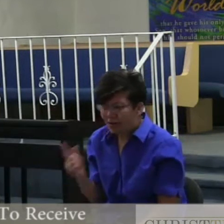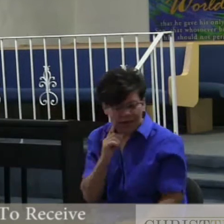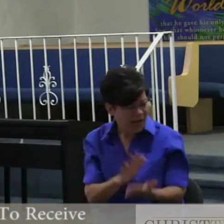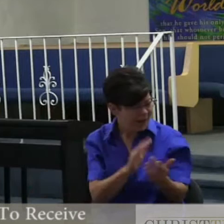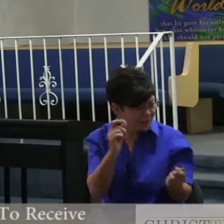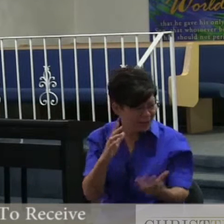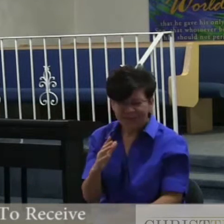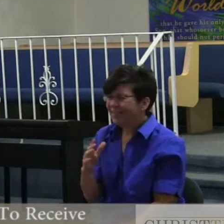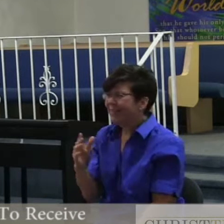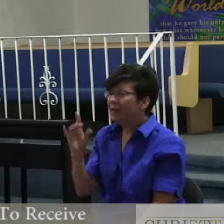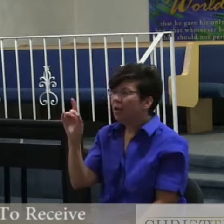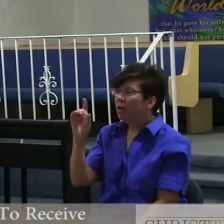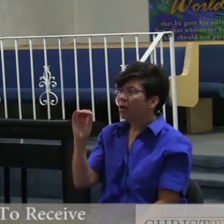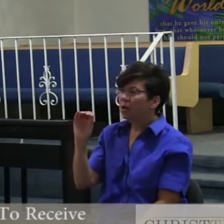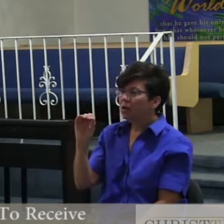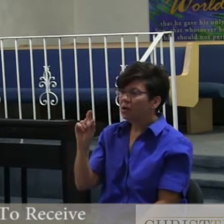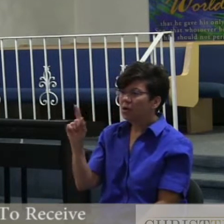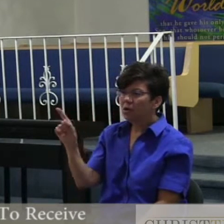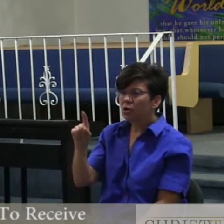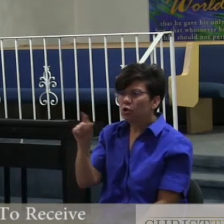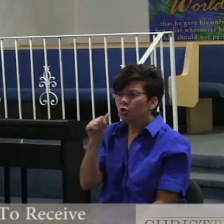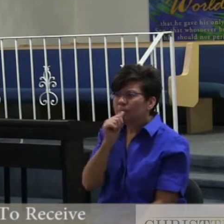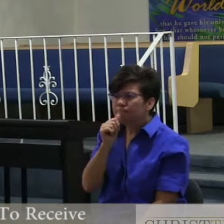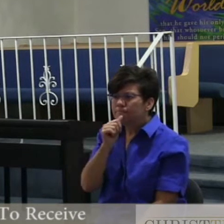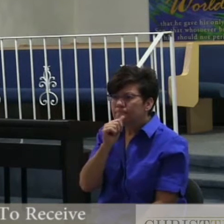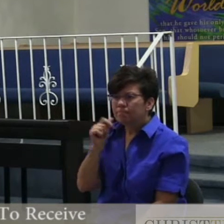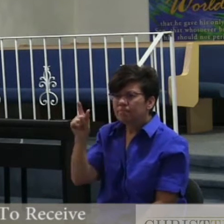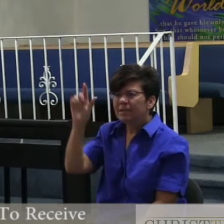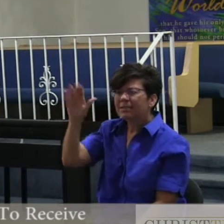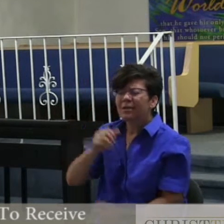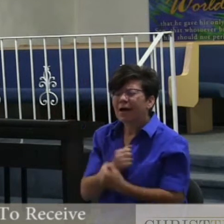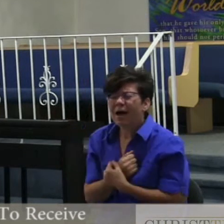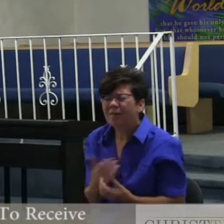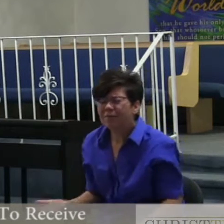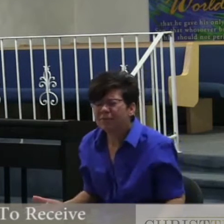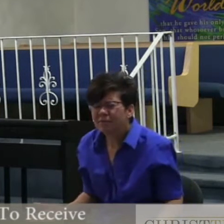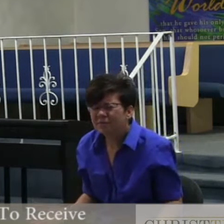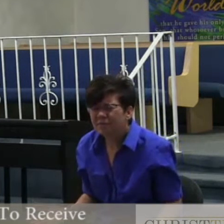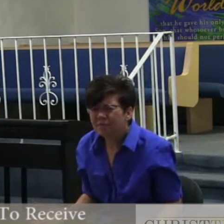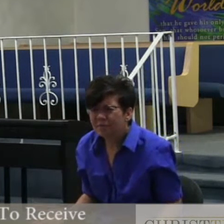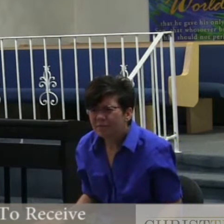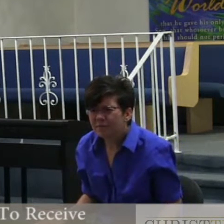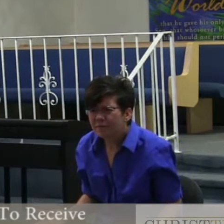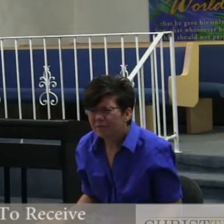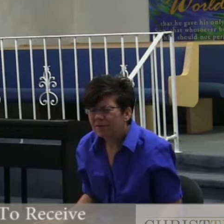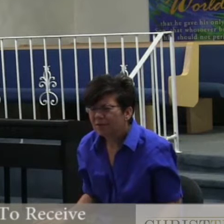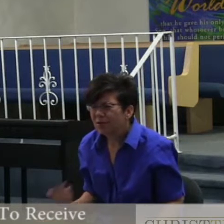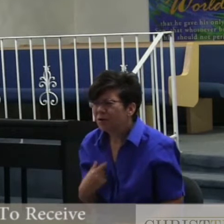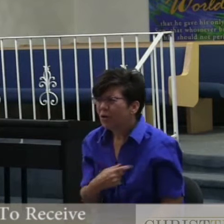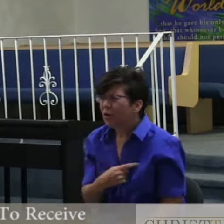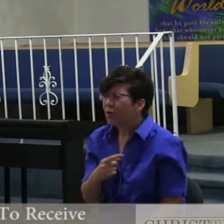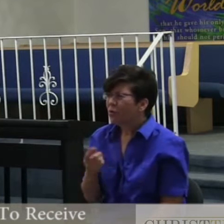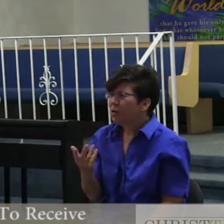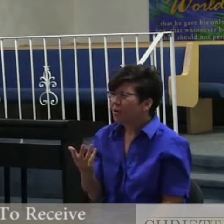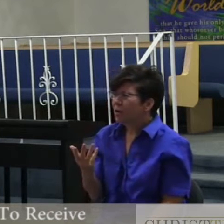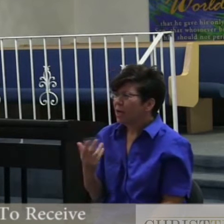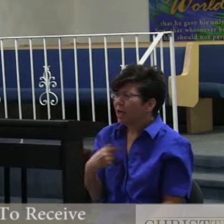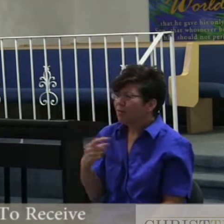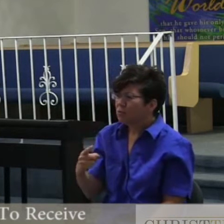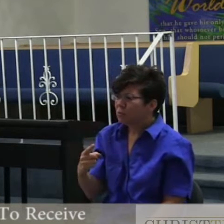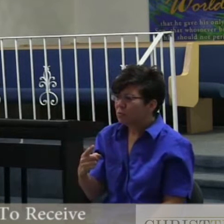Hallelujah. Nothing should separate us from the love of God. We have to tell